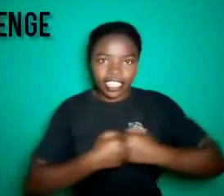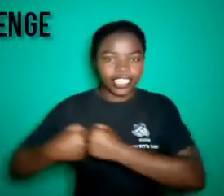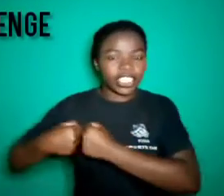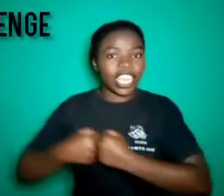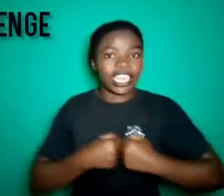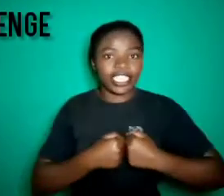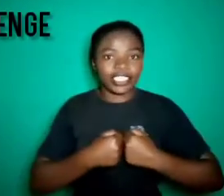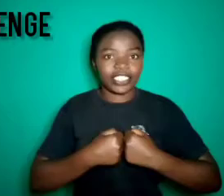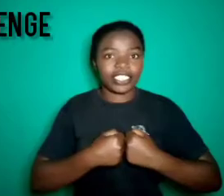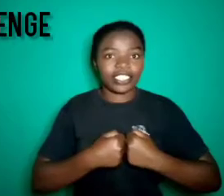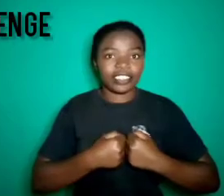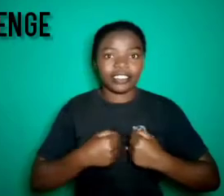challenge,